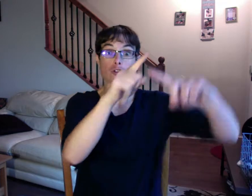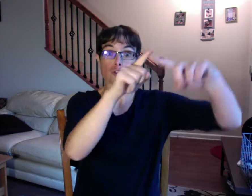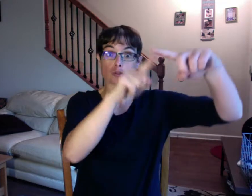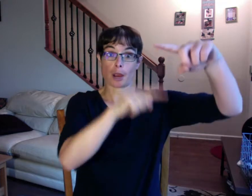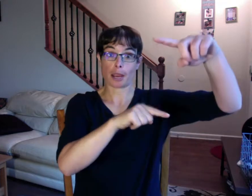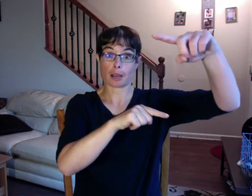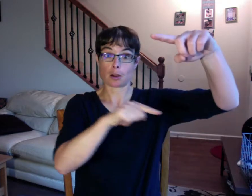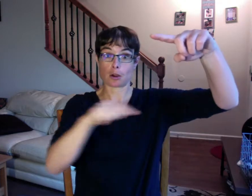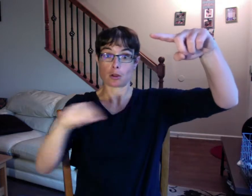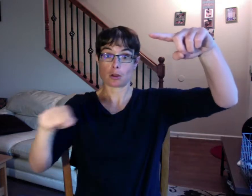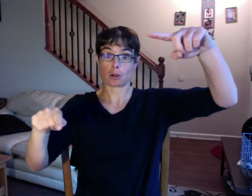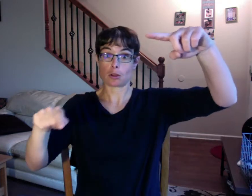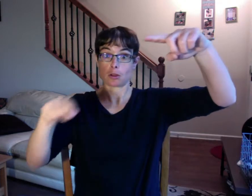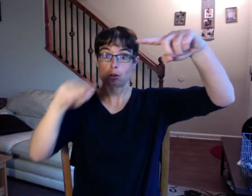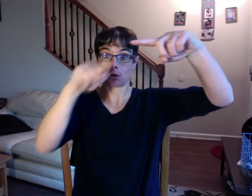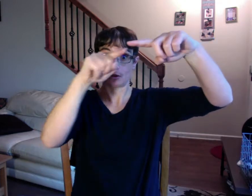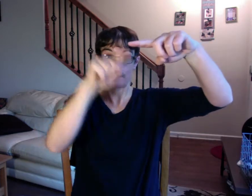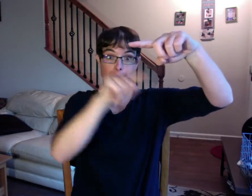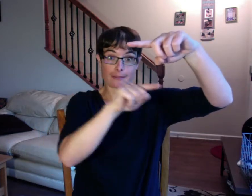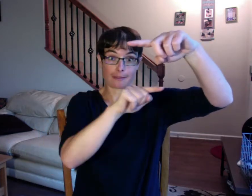that designates the 90-degree angle.